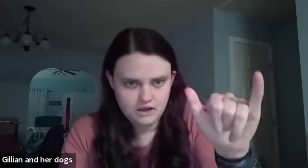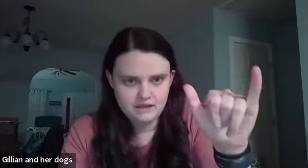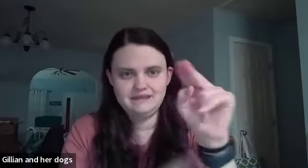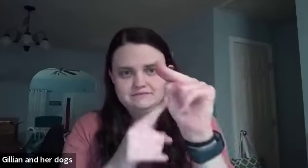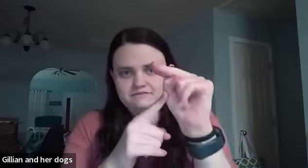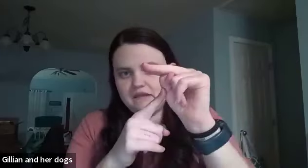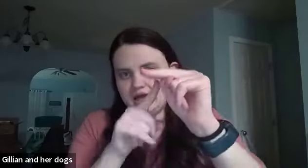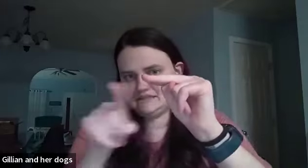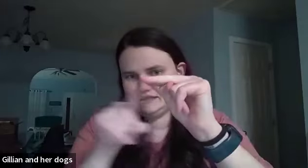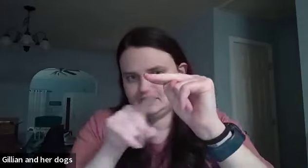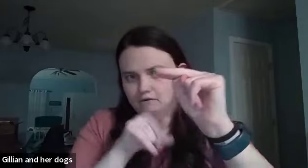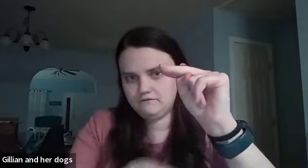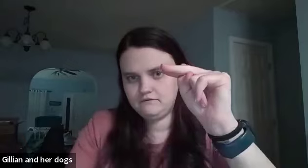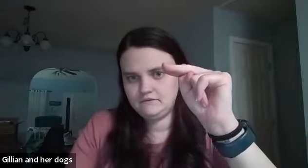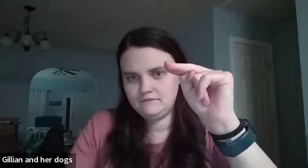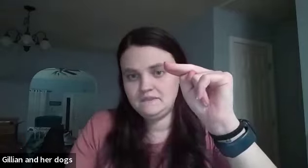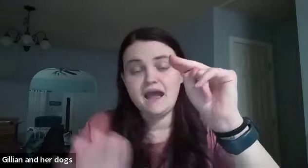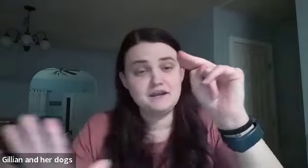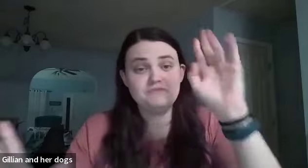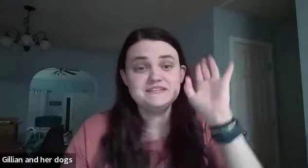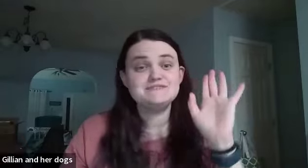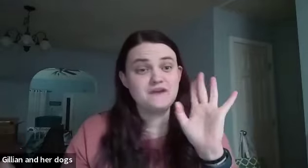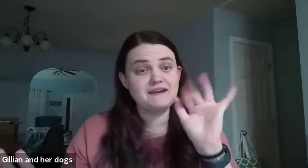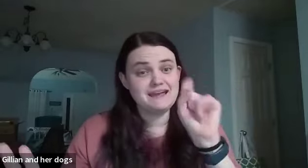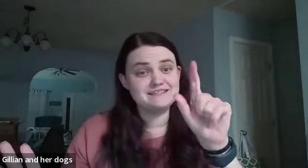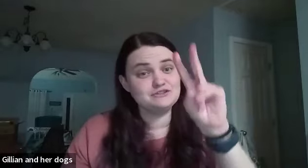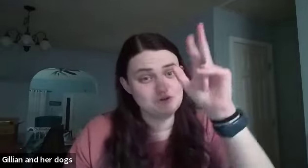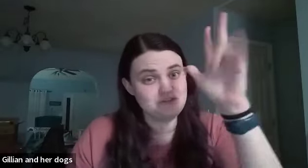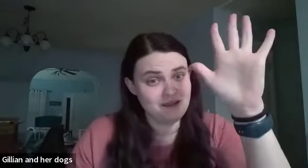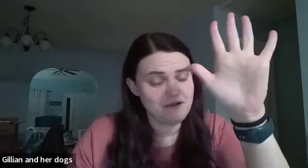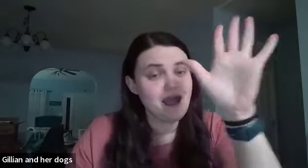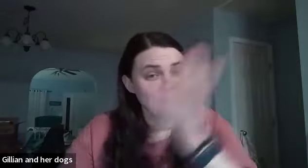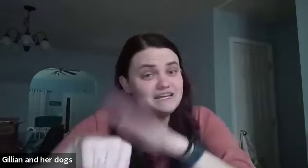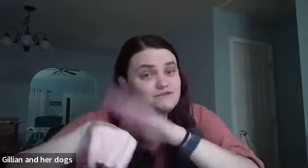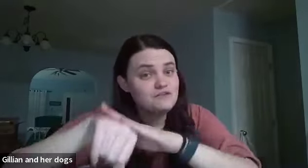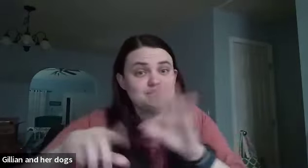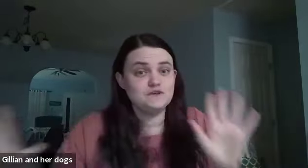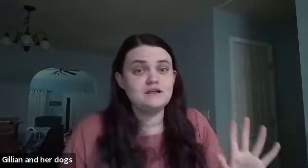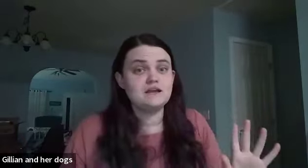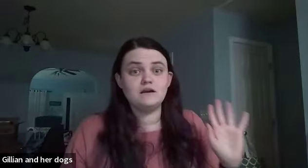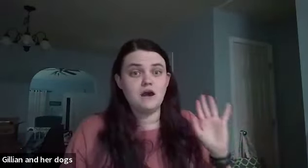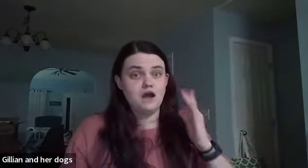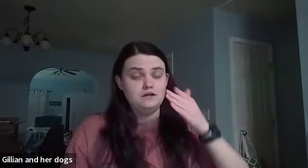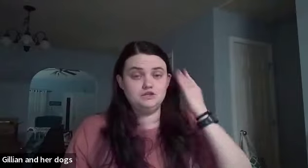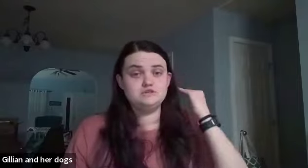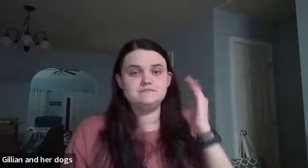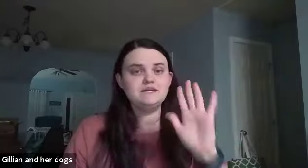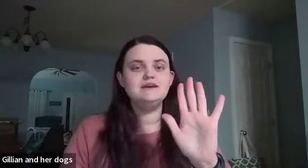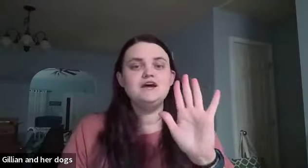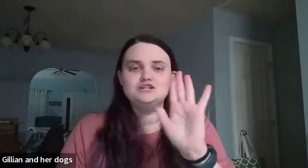Y. It flattens itself. I know this is very ASL 2 or 3. Okay, I'm gonna give you all that. So if you're like, you're losing me,